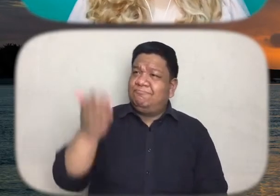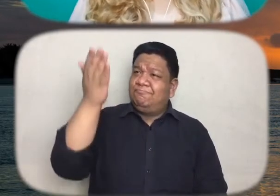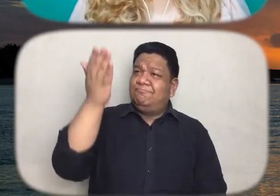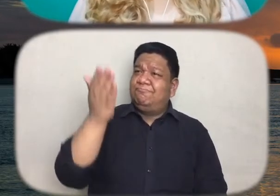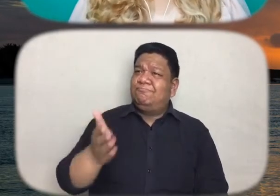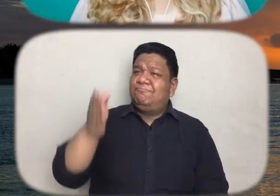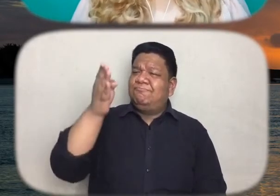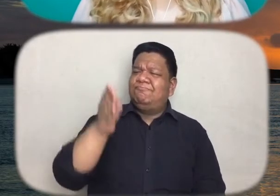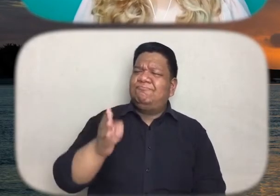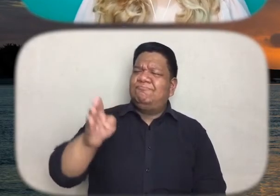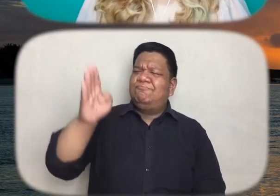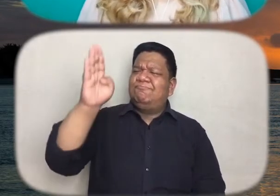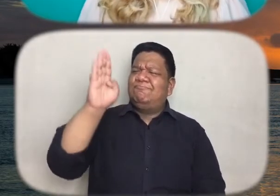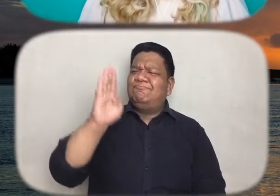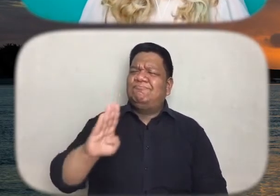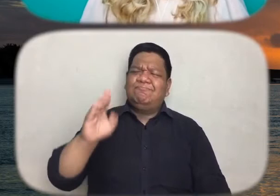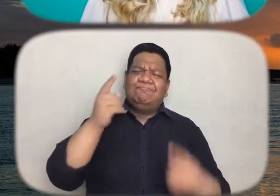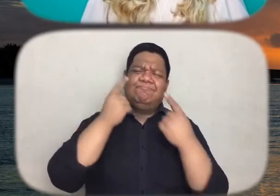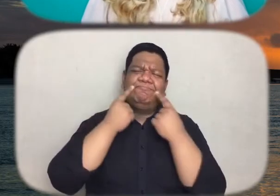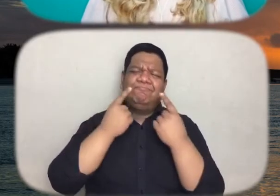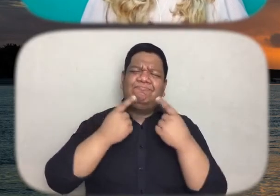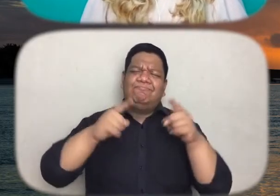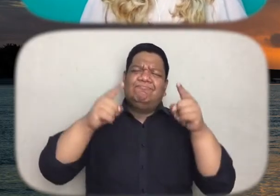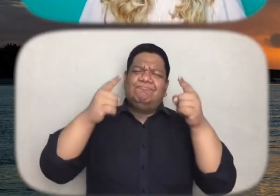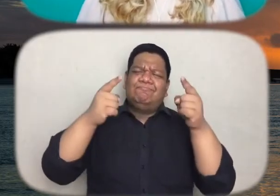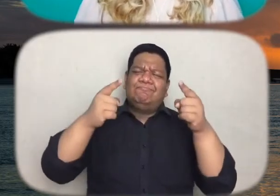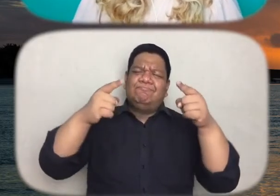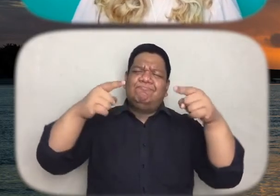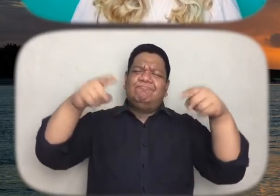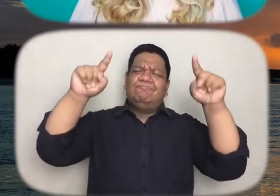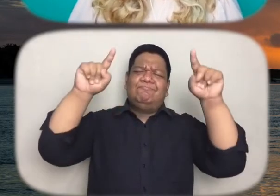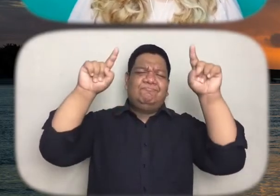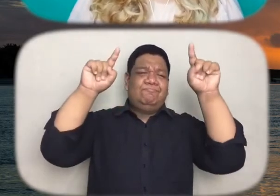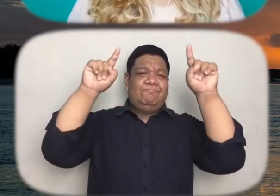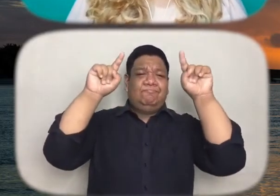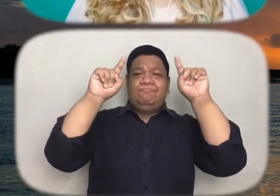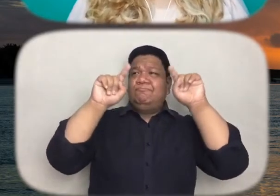provider. Jehovah Nissi,